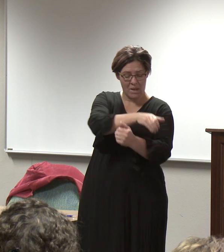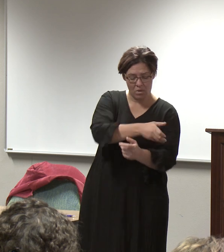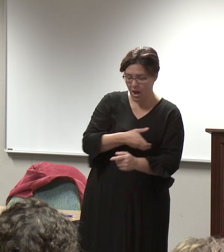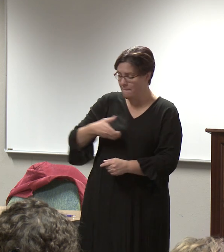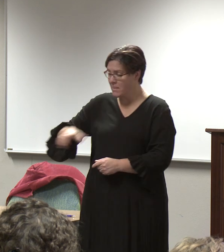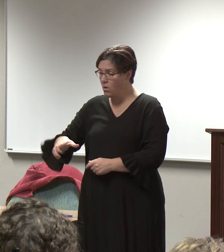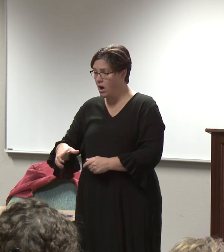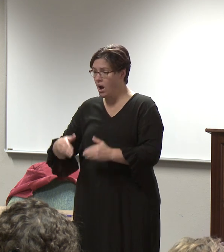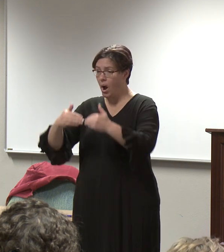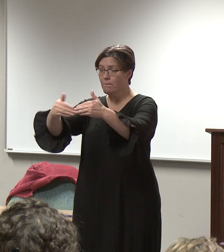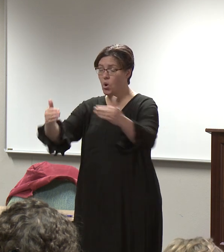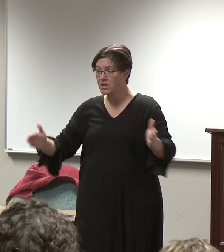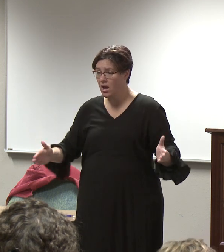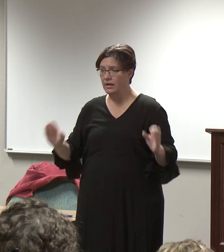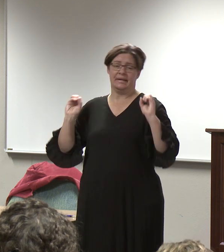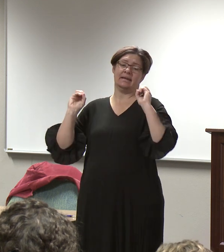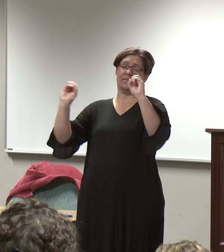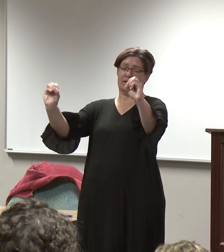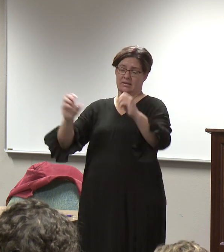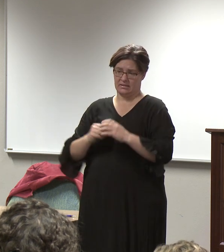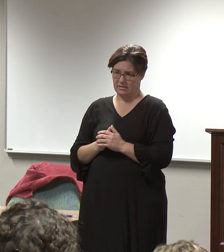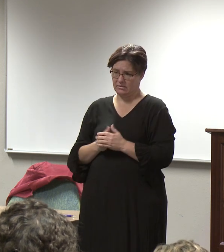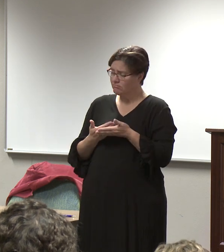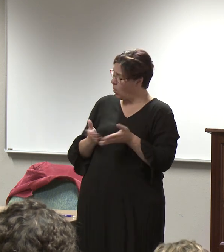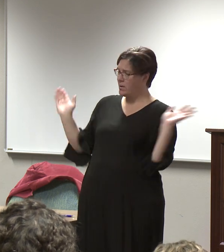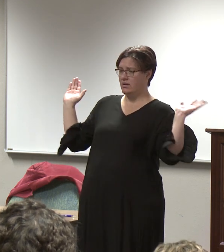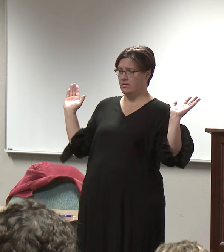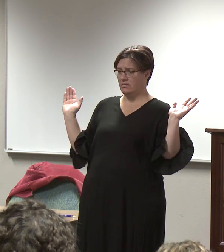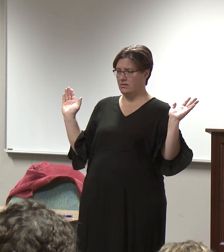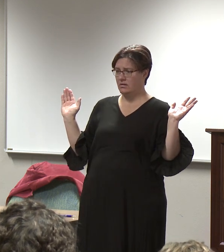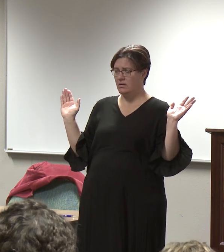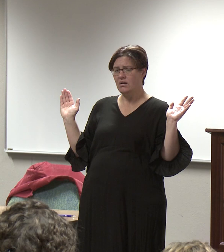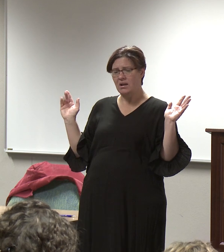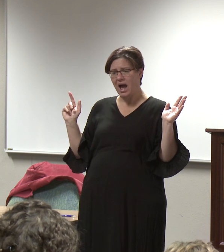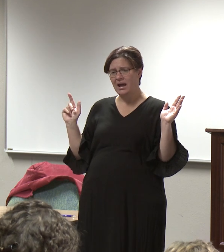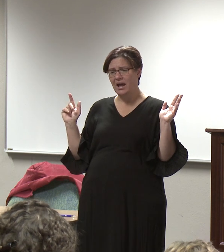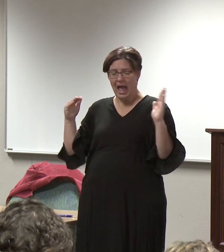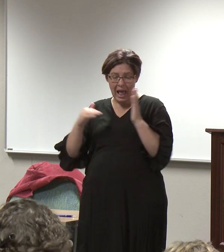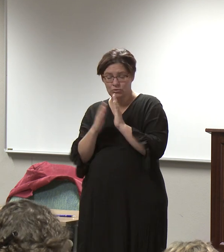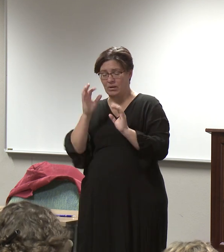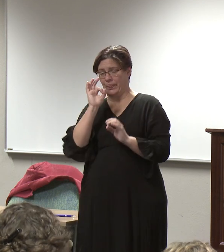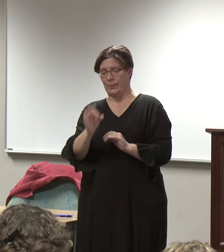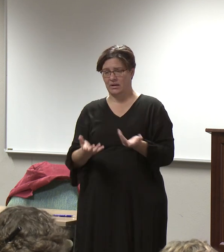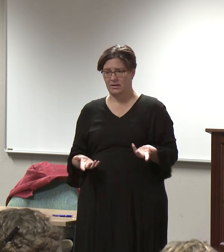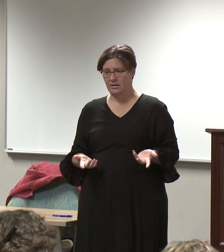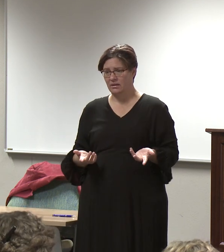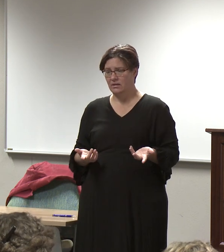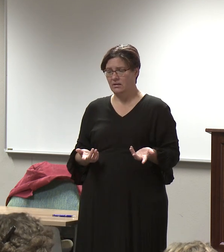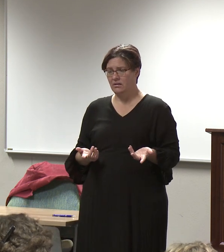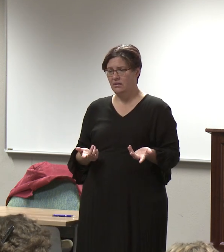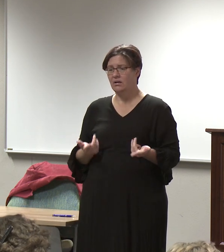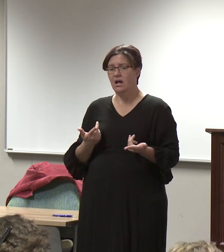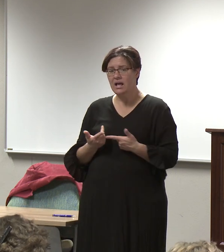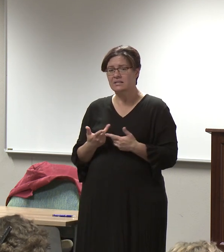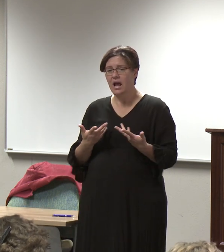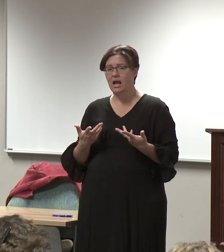have no borders, right? They're absolutely global. So it becomes more abstract. And secondly, it relies more and more